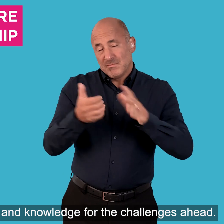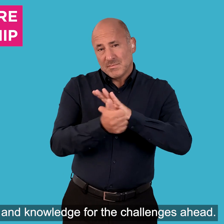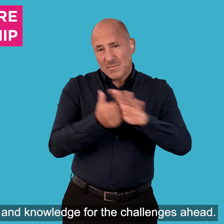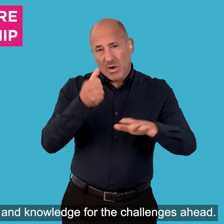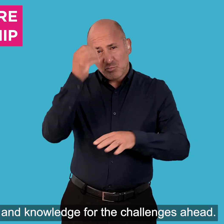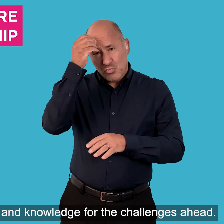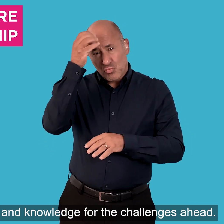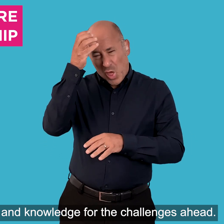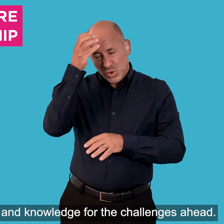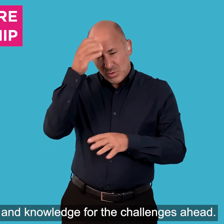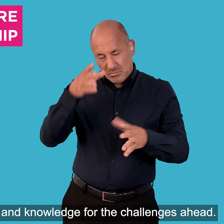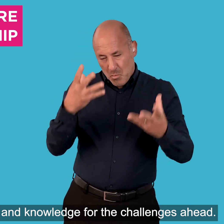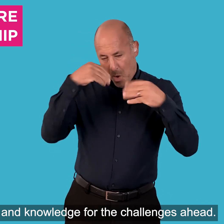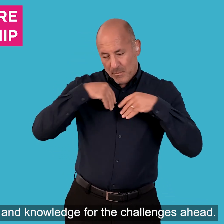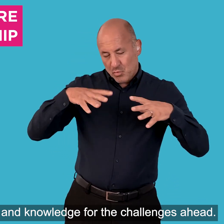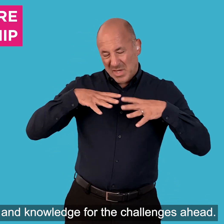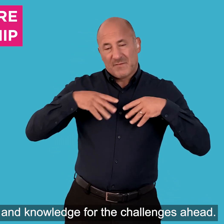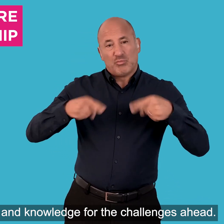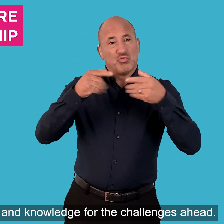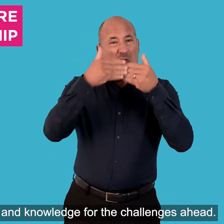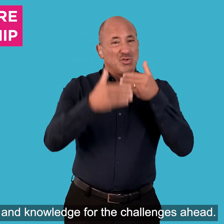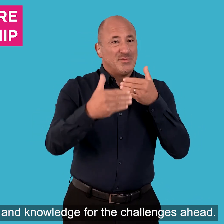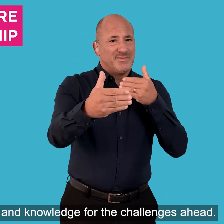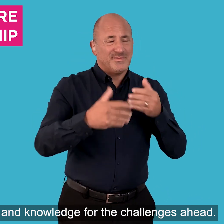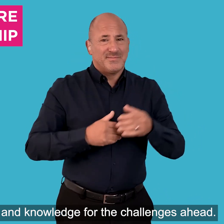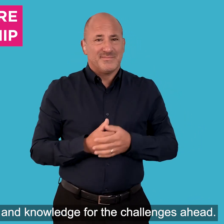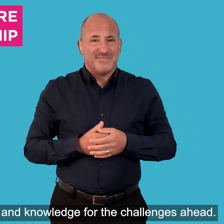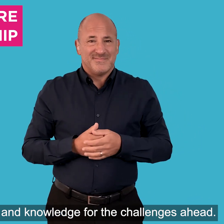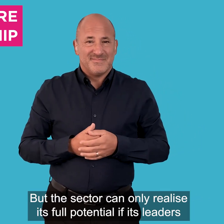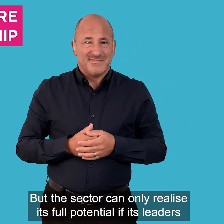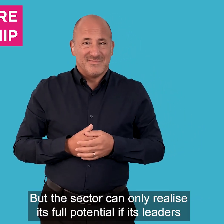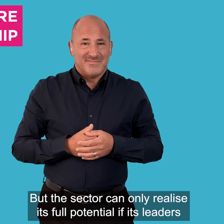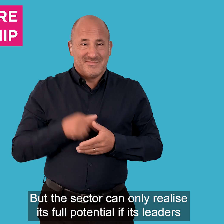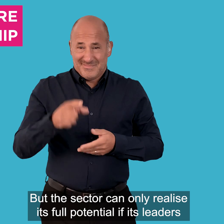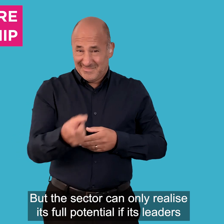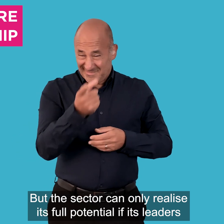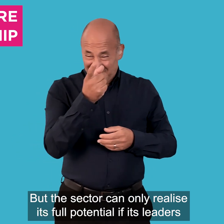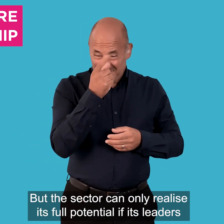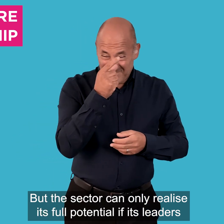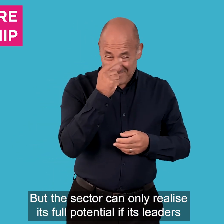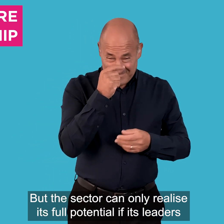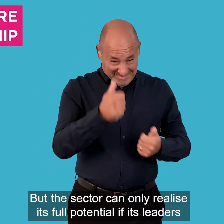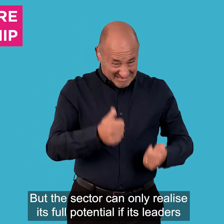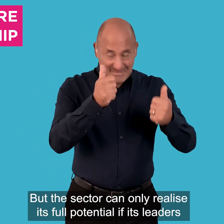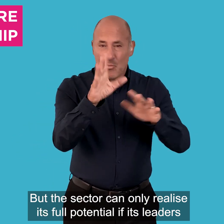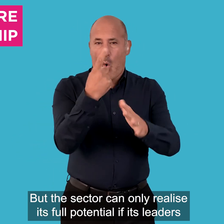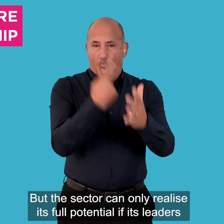skills and knowledge for the challenges ahead. But the sector can only realise its